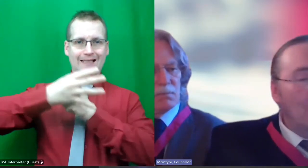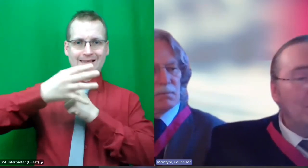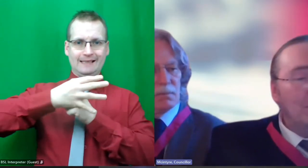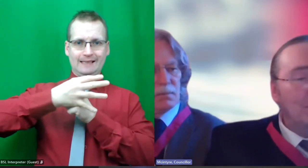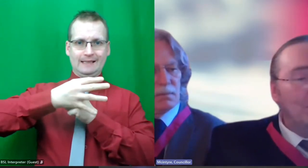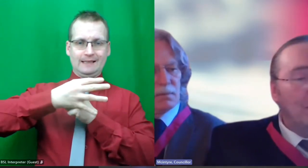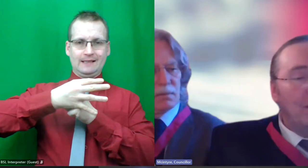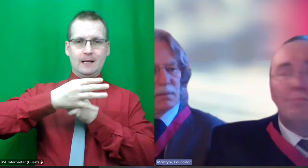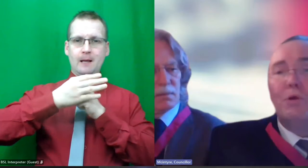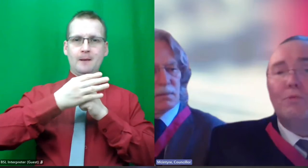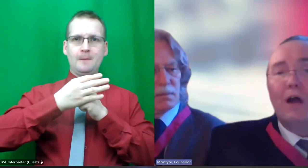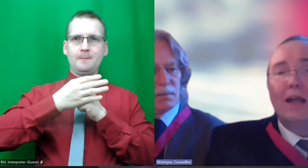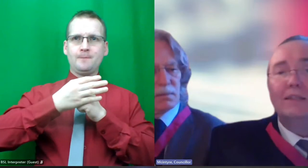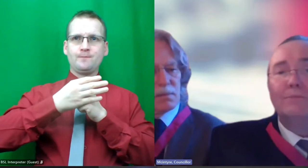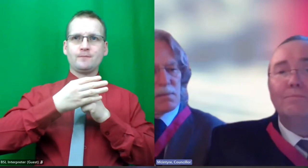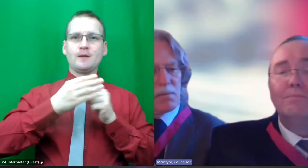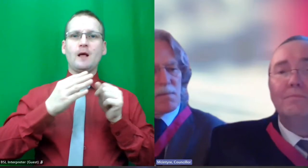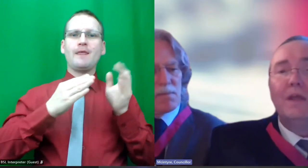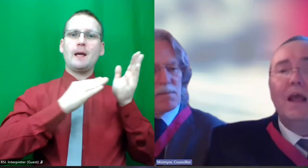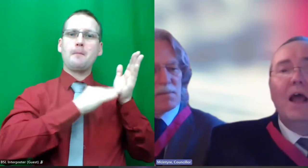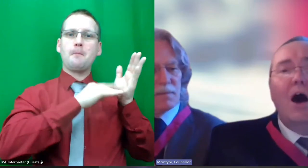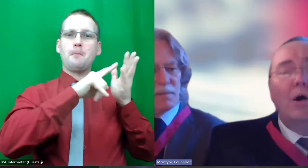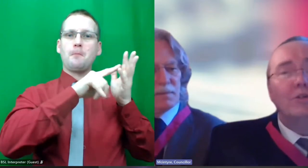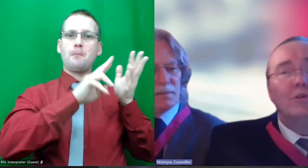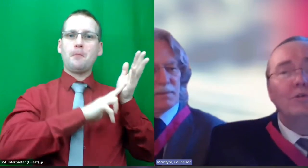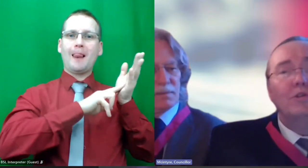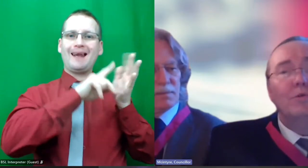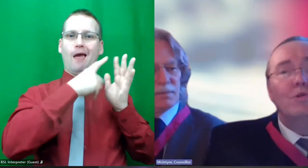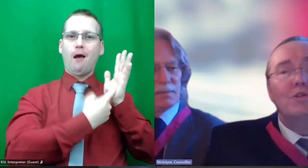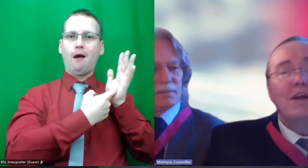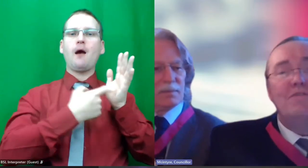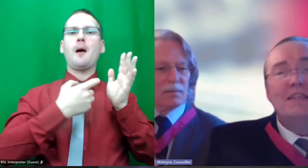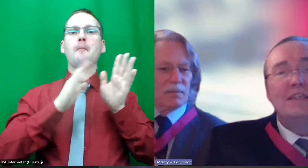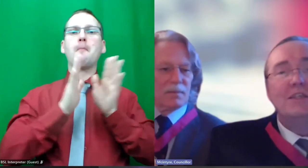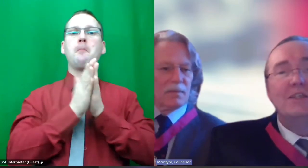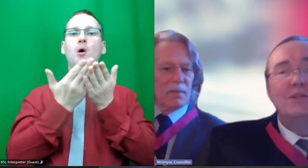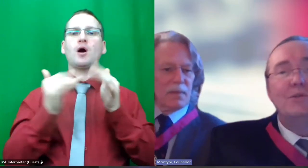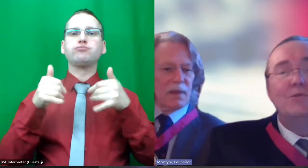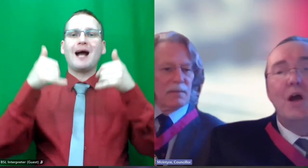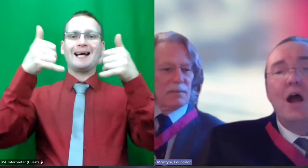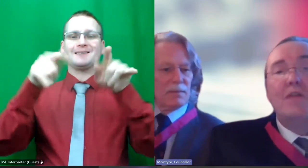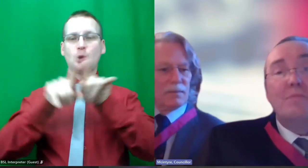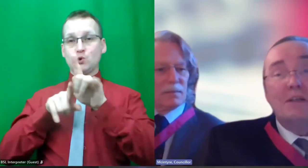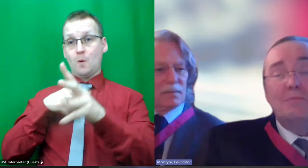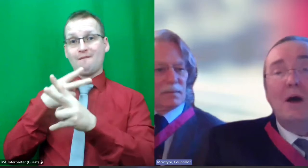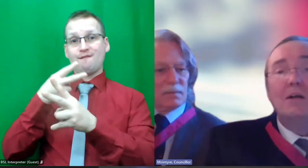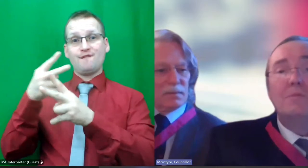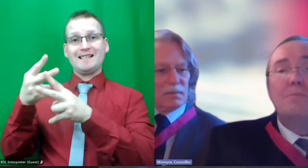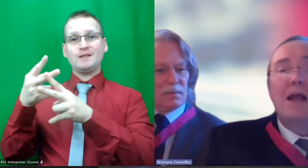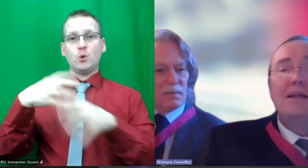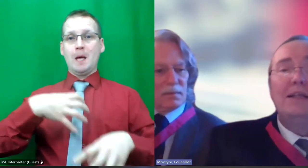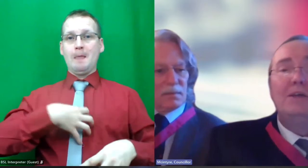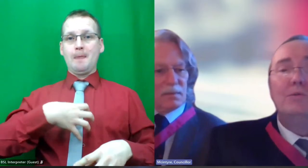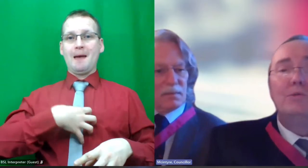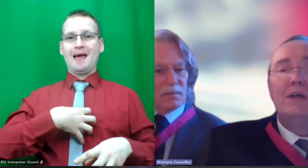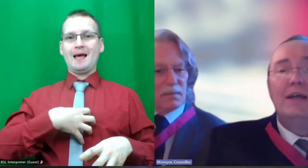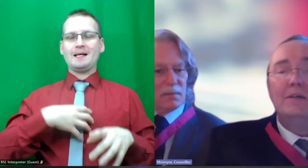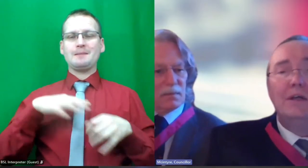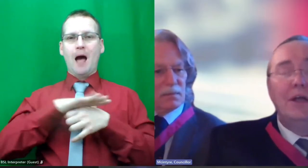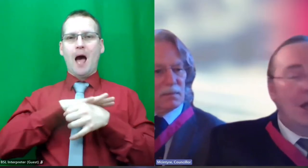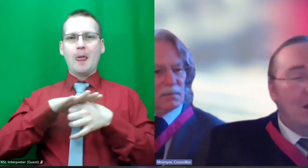2019 Molyneux Book Prize. Also, there was a visit to the Mayor's Parlour by an